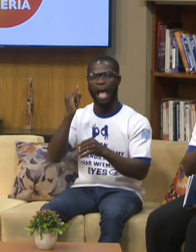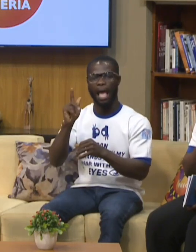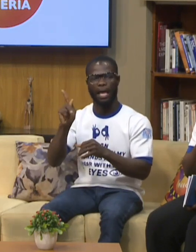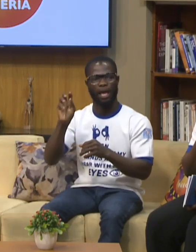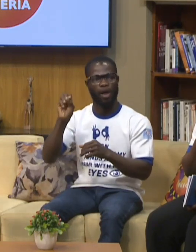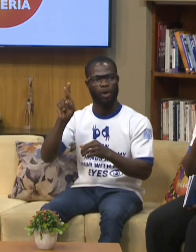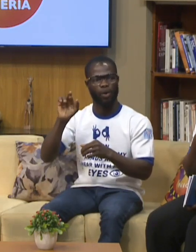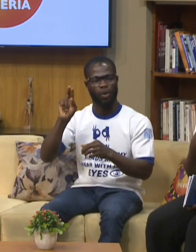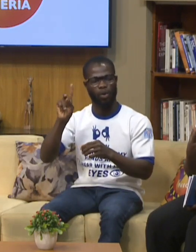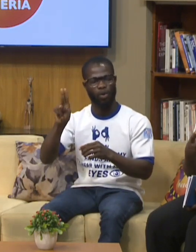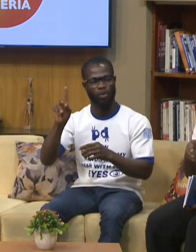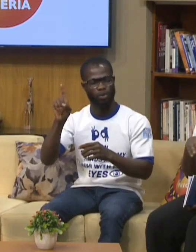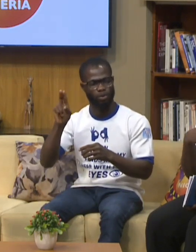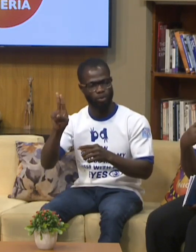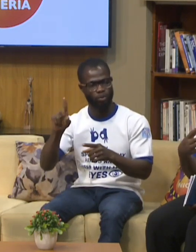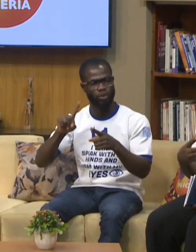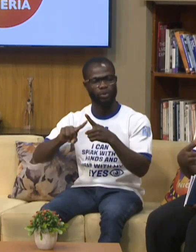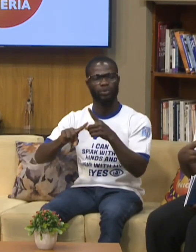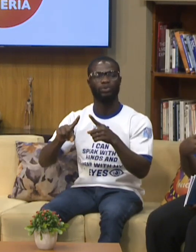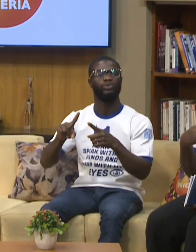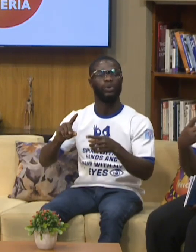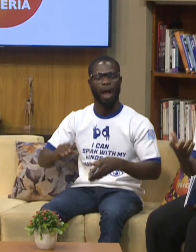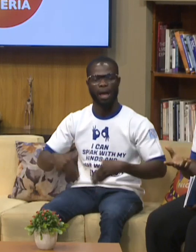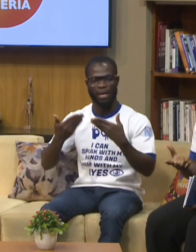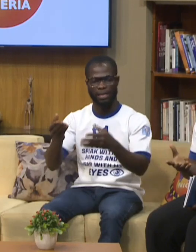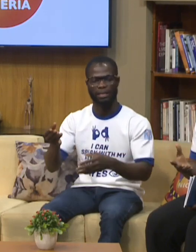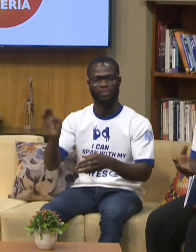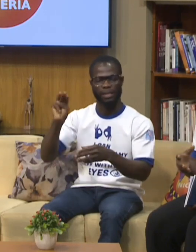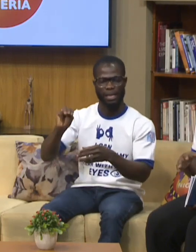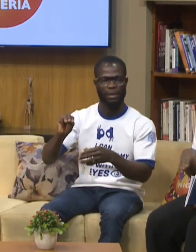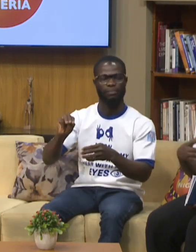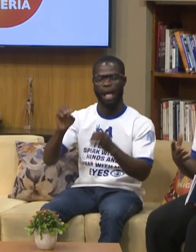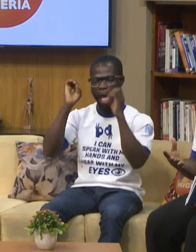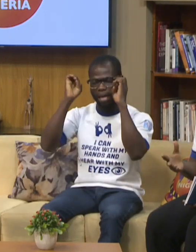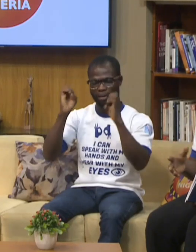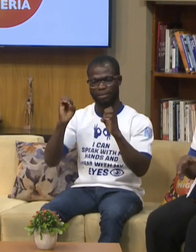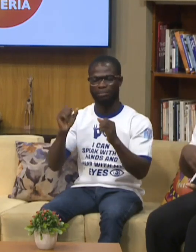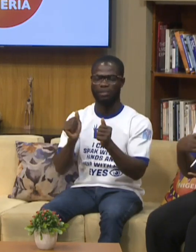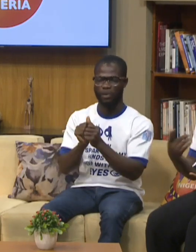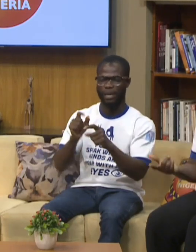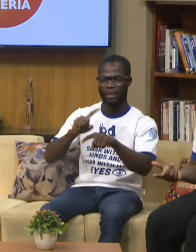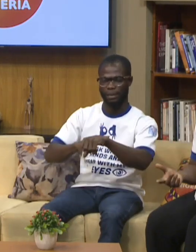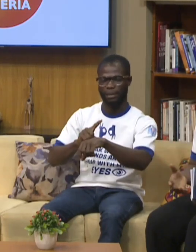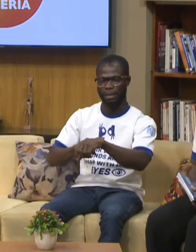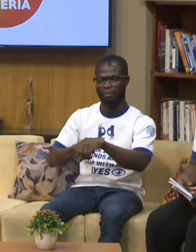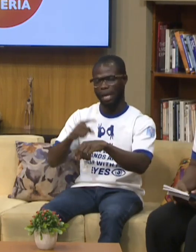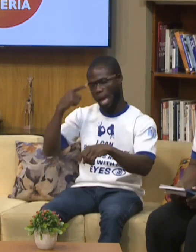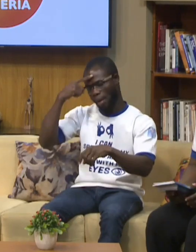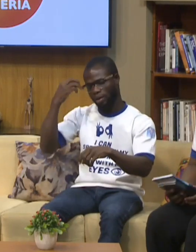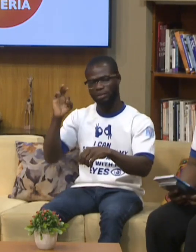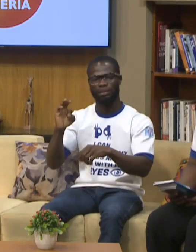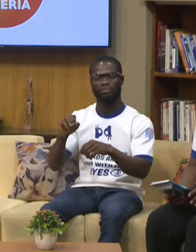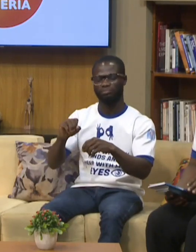government school in Ikorodu, ensure that these children are educated. But with time, due to distance, and